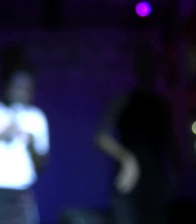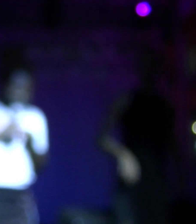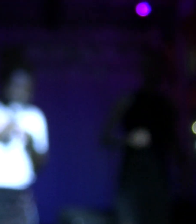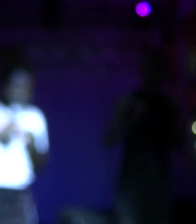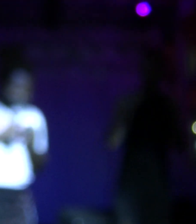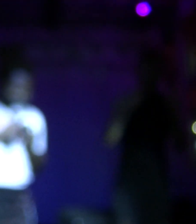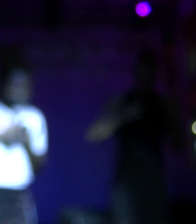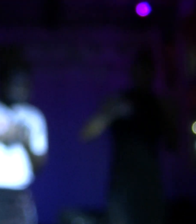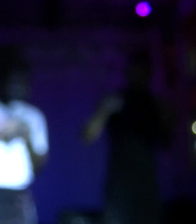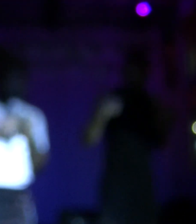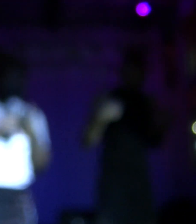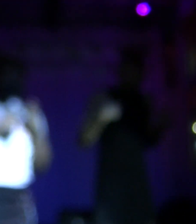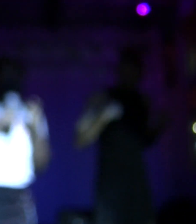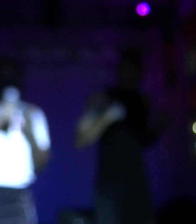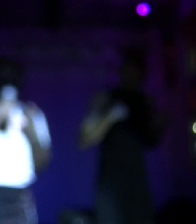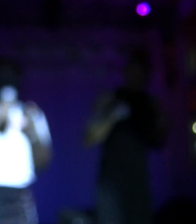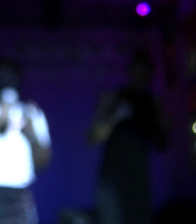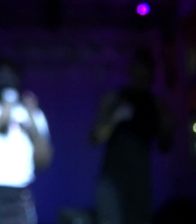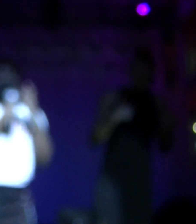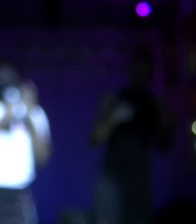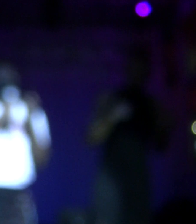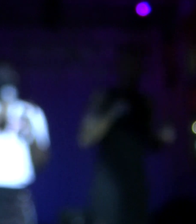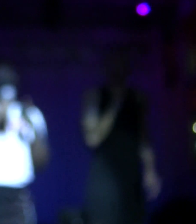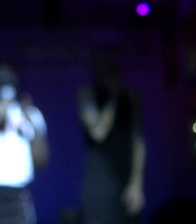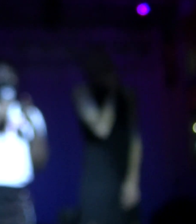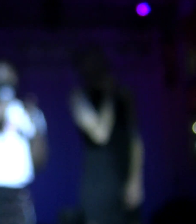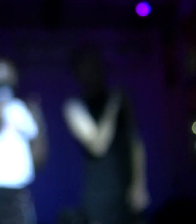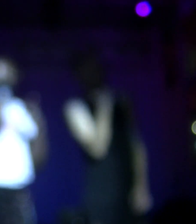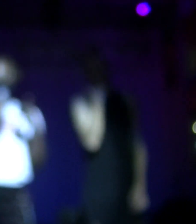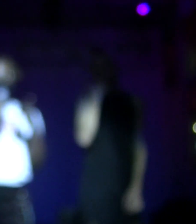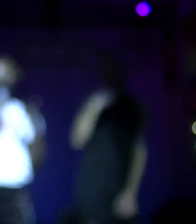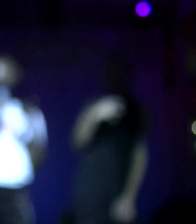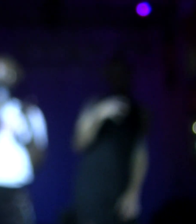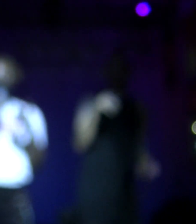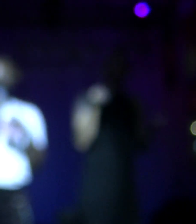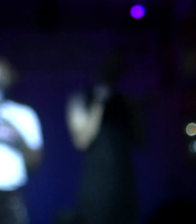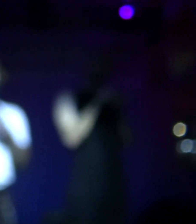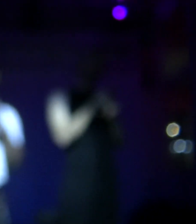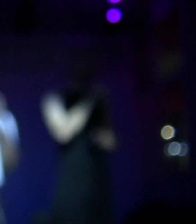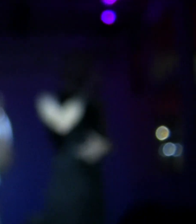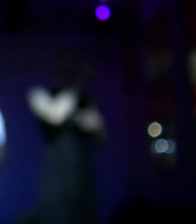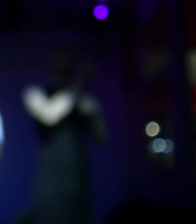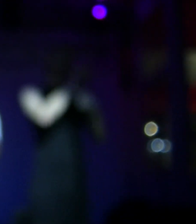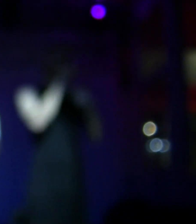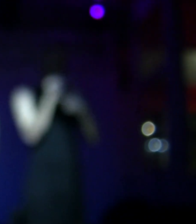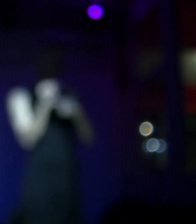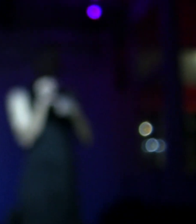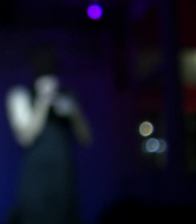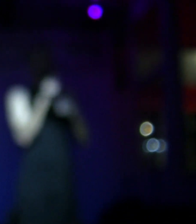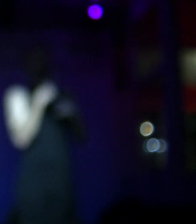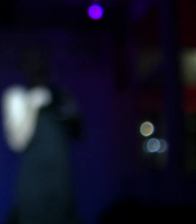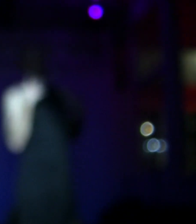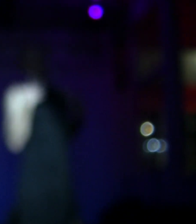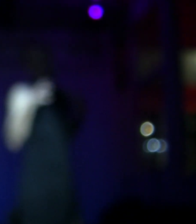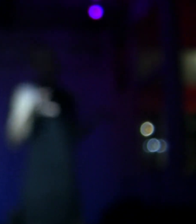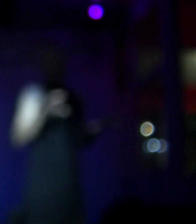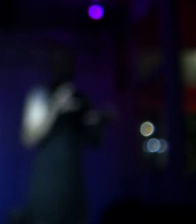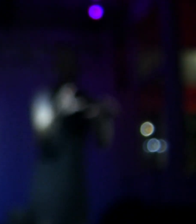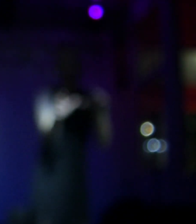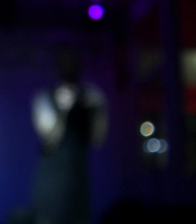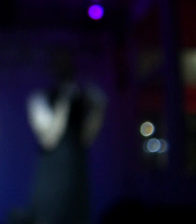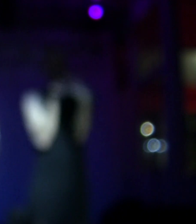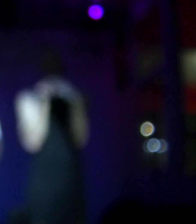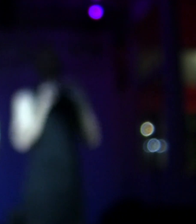So I am, as well as gay and hot, I am also disabled. So I'm gonna like do a